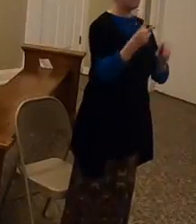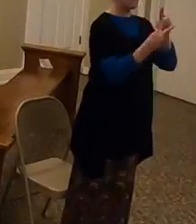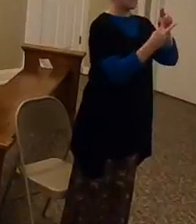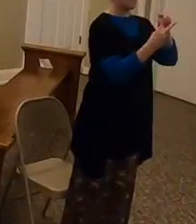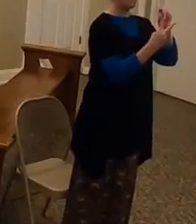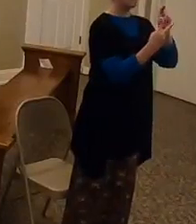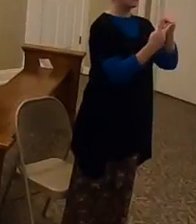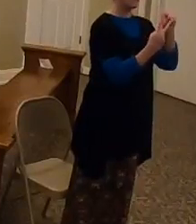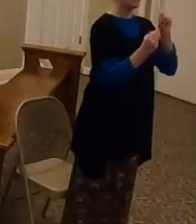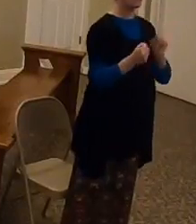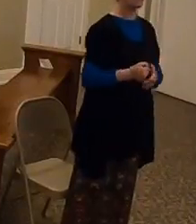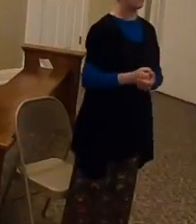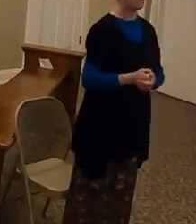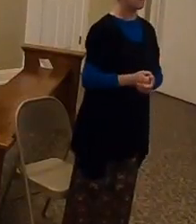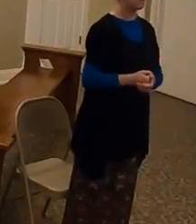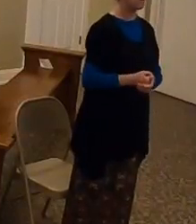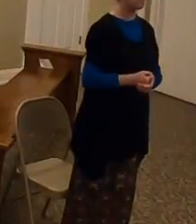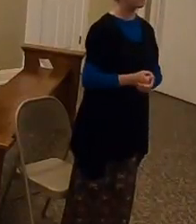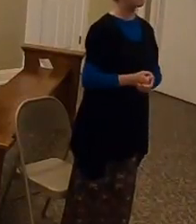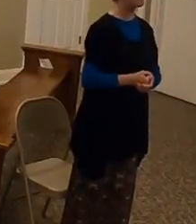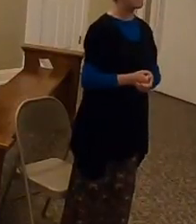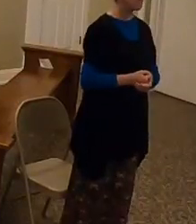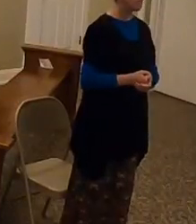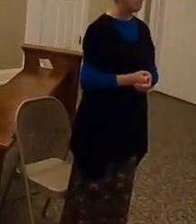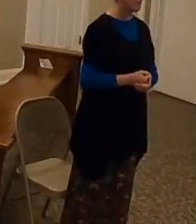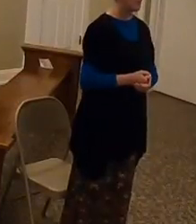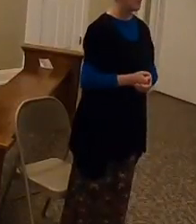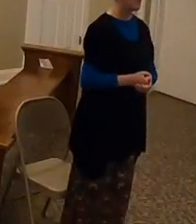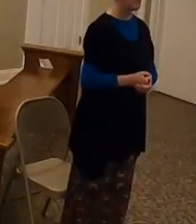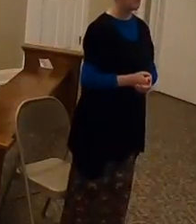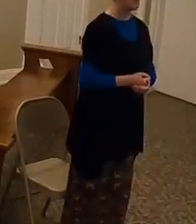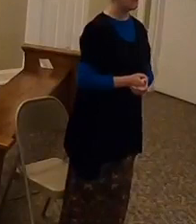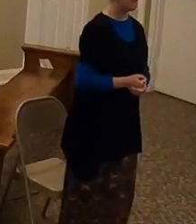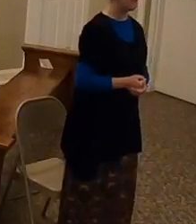choice. Come on.